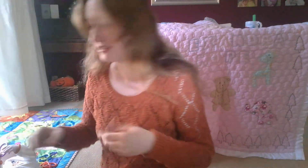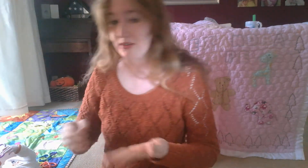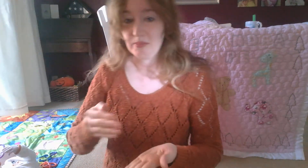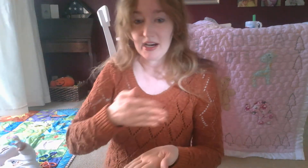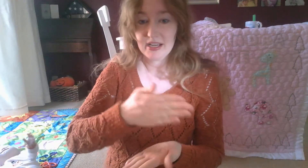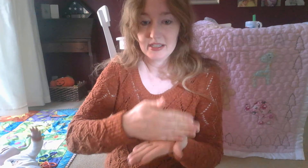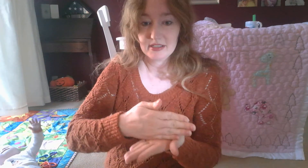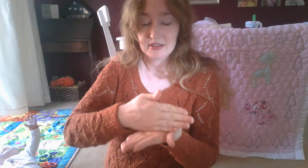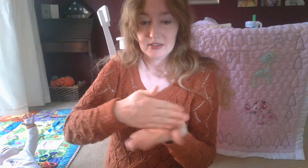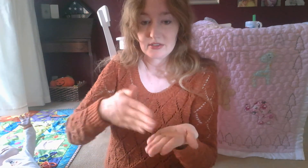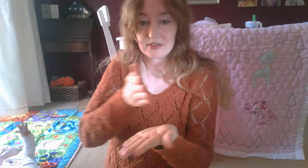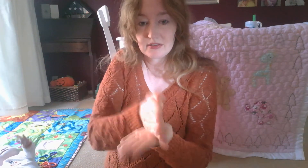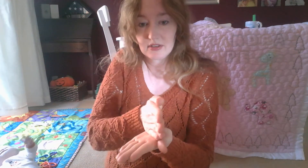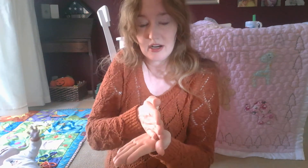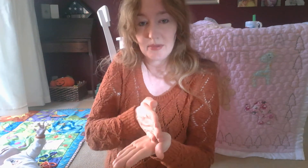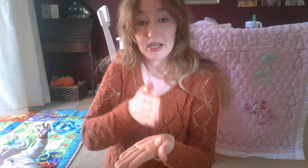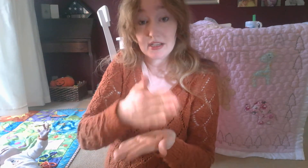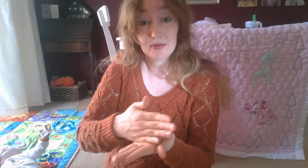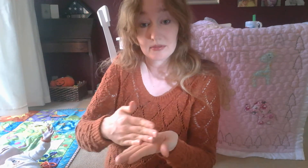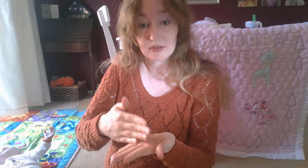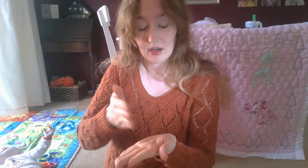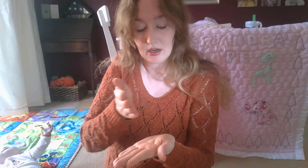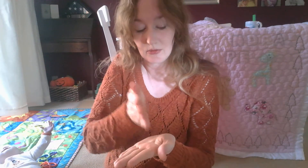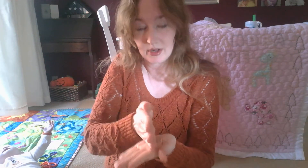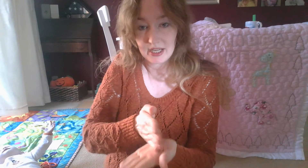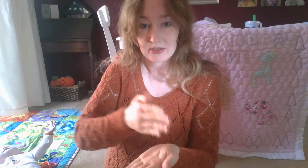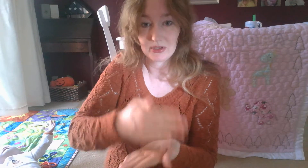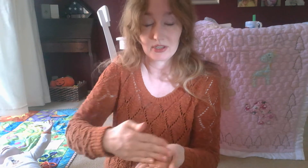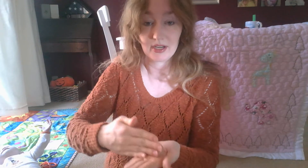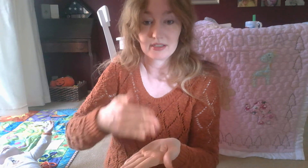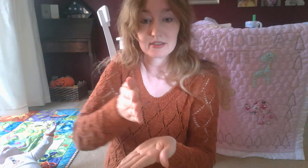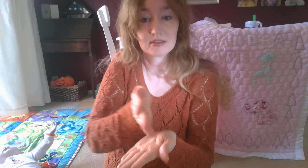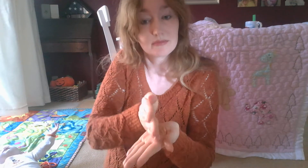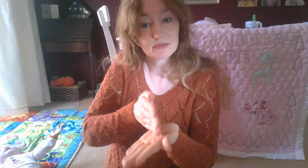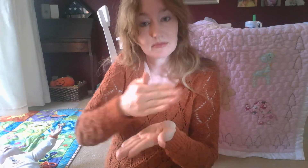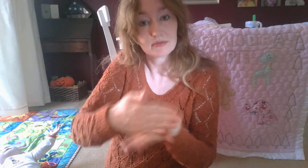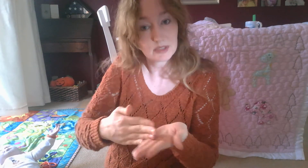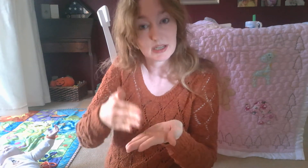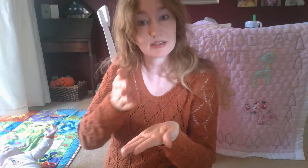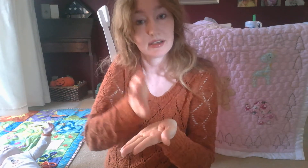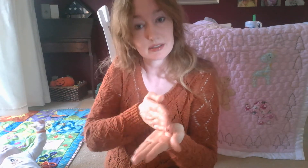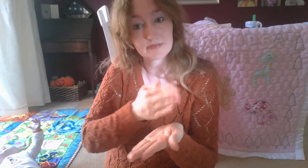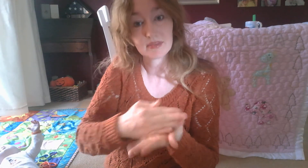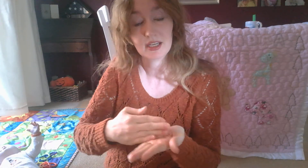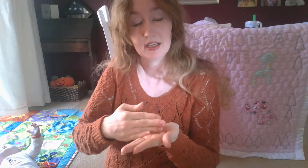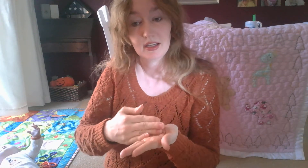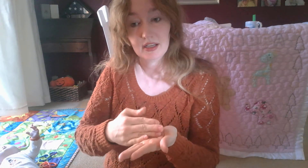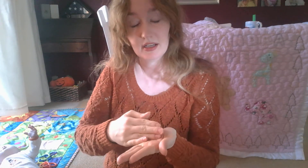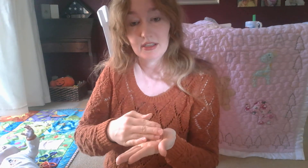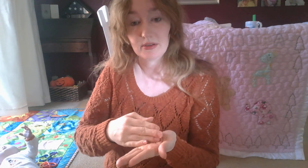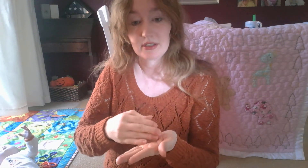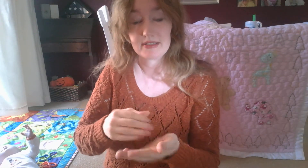So pie, you just cut a pie shape on one hand with the other hand. You cut a slice. And you could